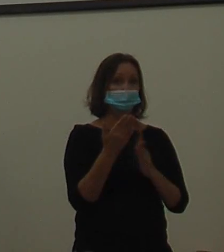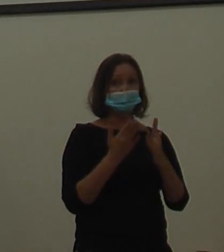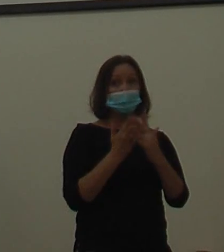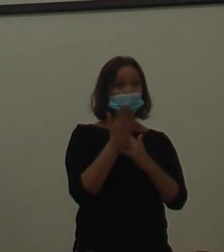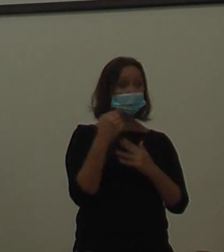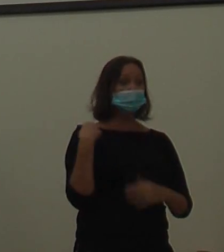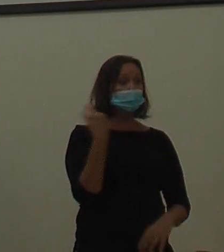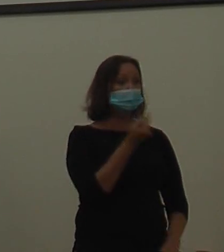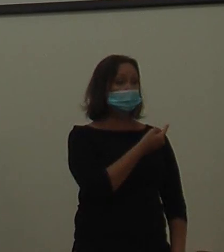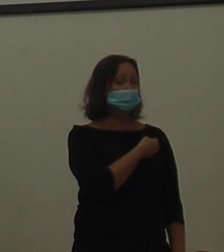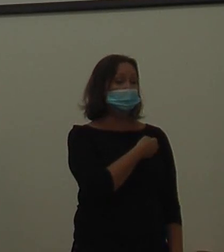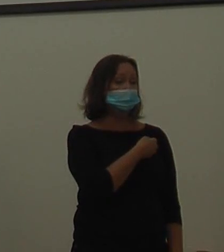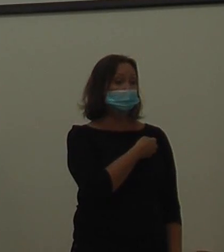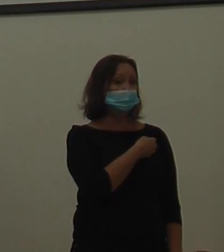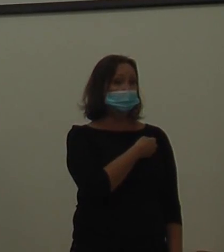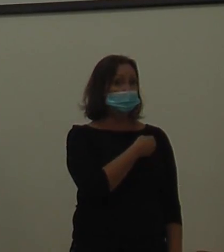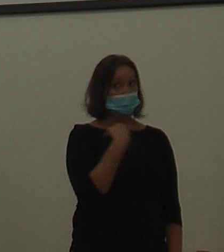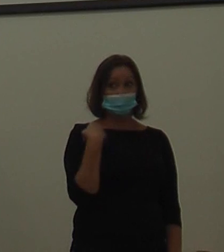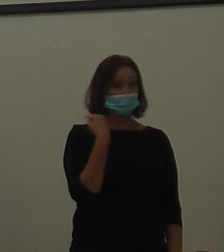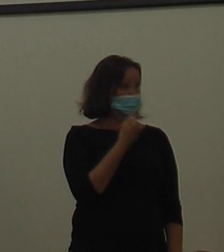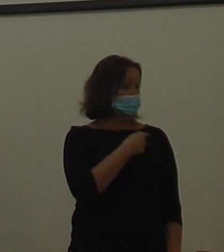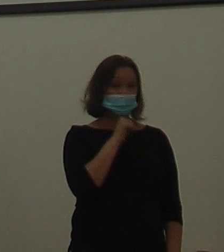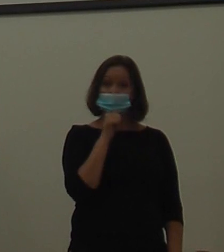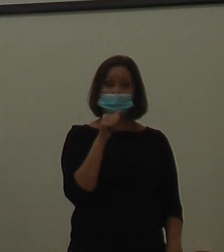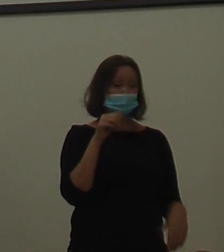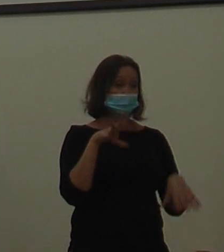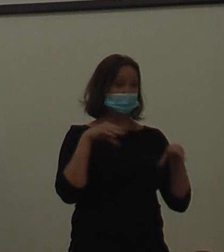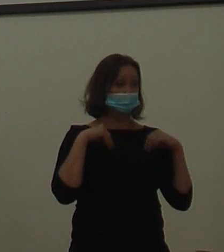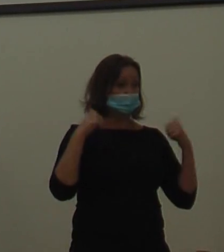If we don't do it, who will?